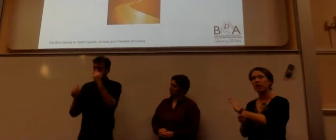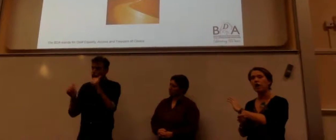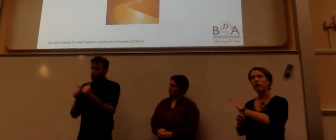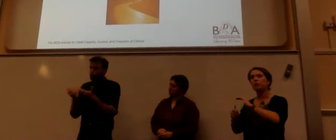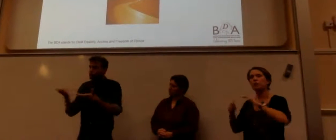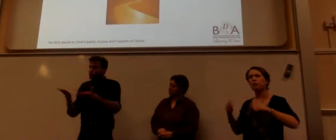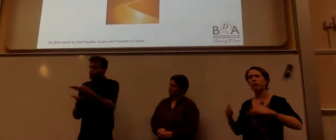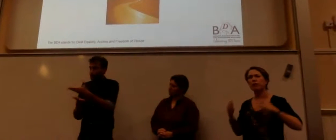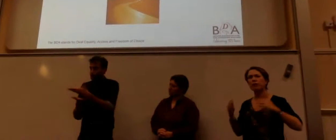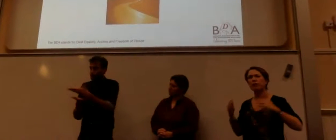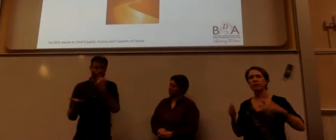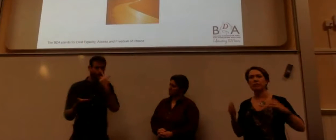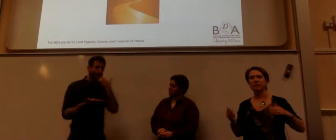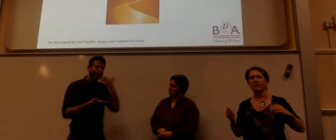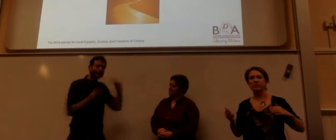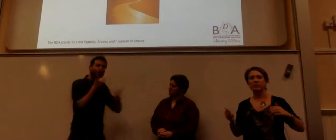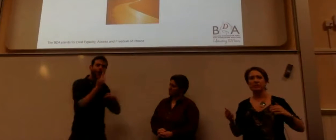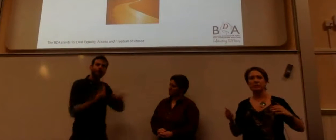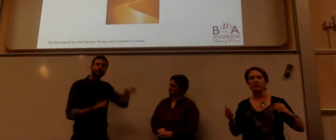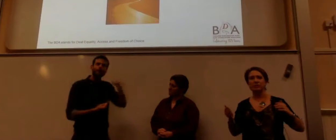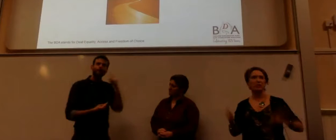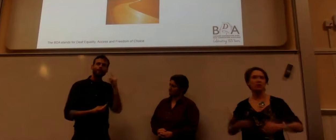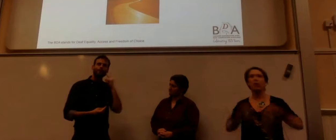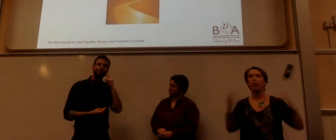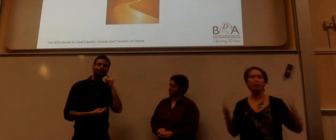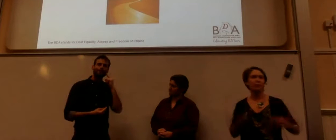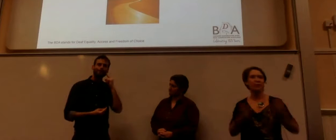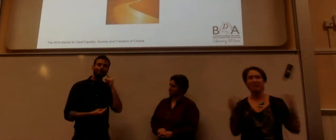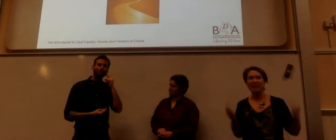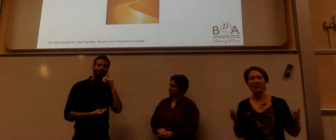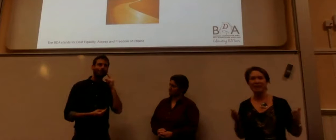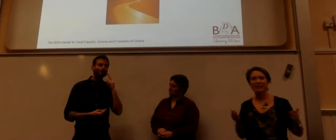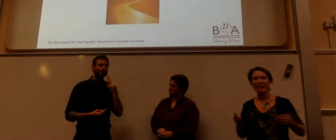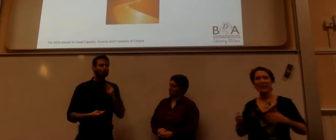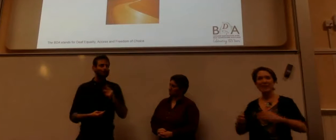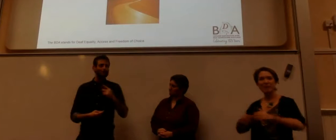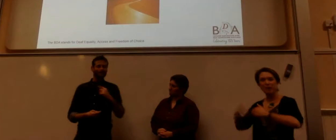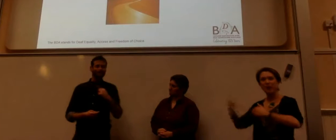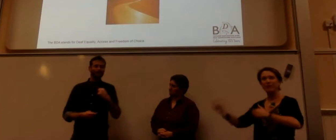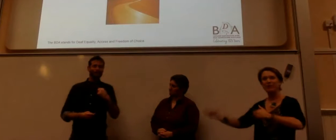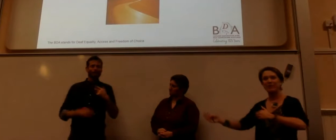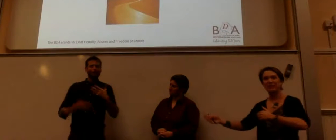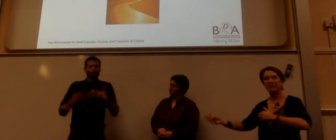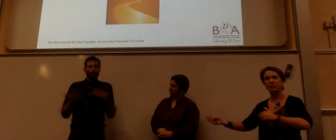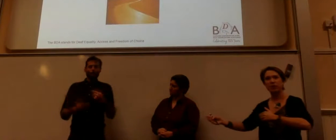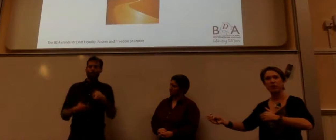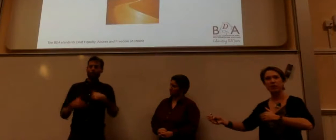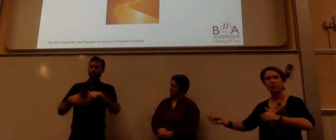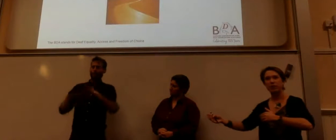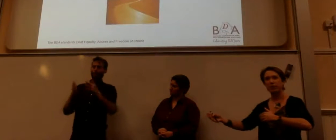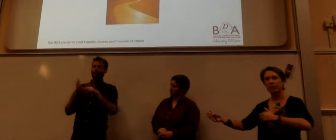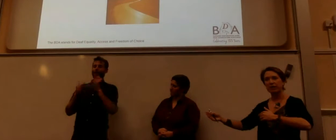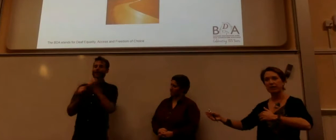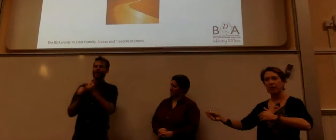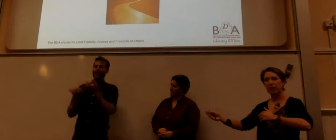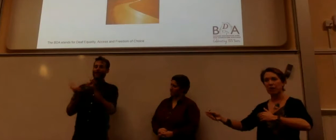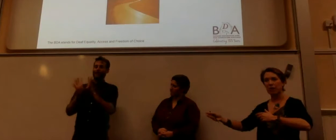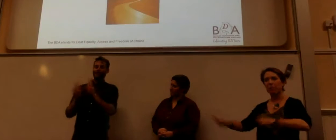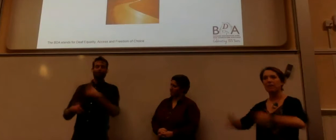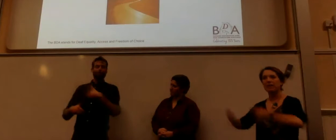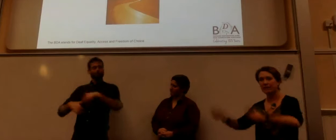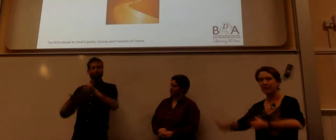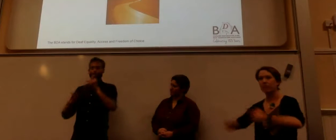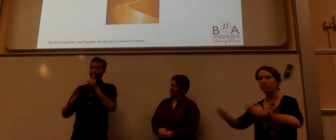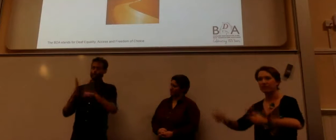priorities are. But we won't expect those individuals to do that all by themselves. The work of the Deaf Sector Partnership is